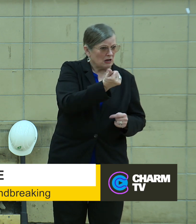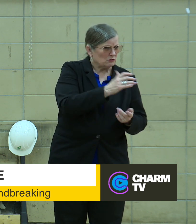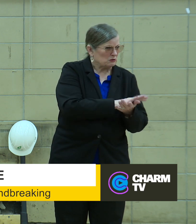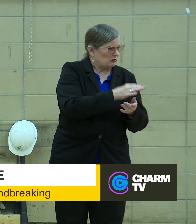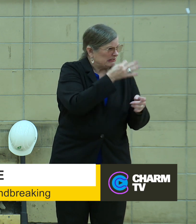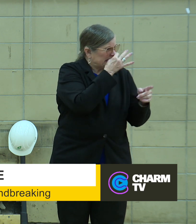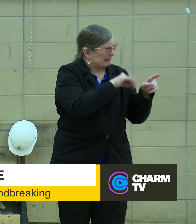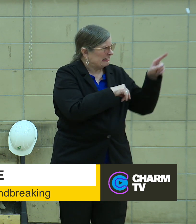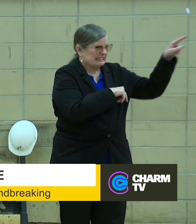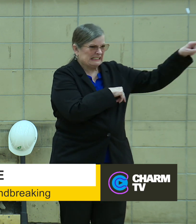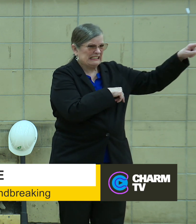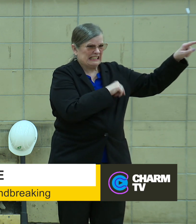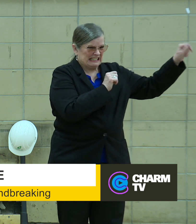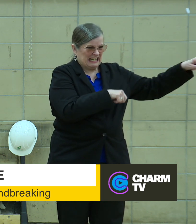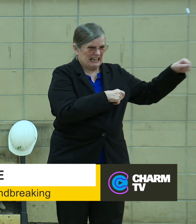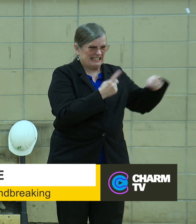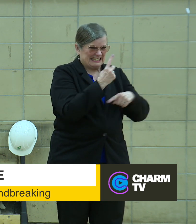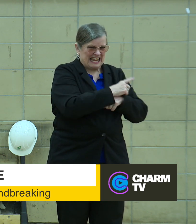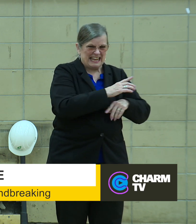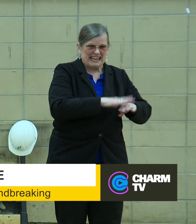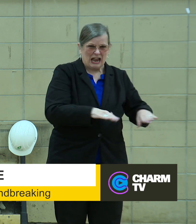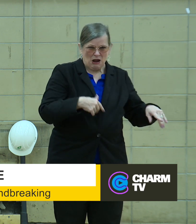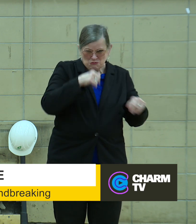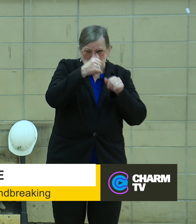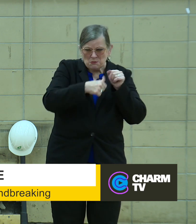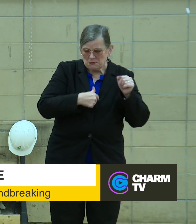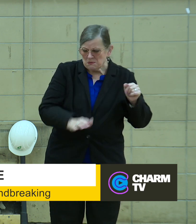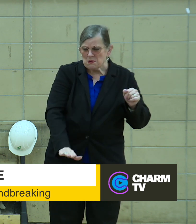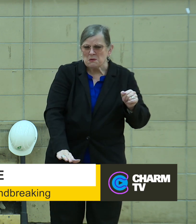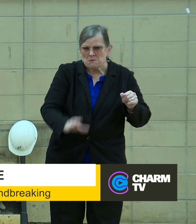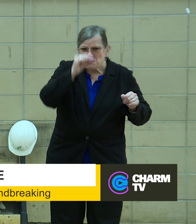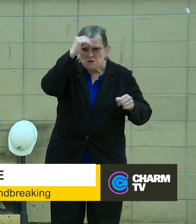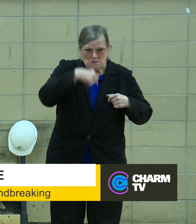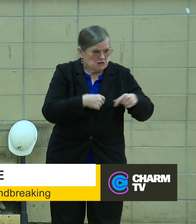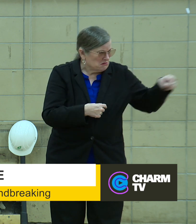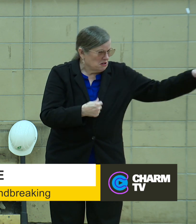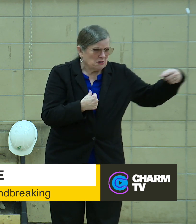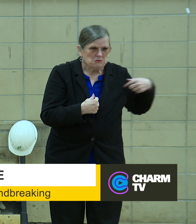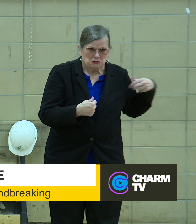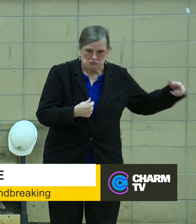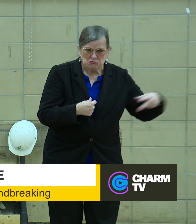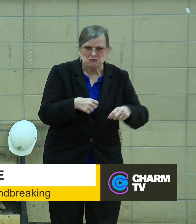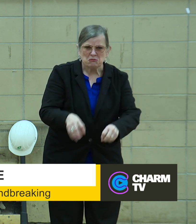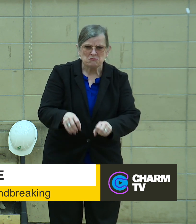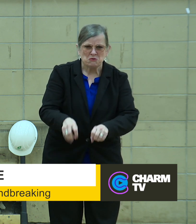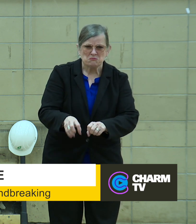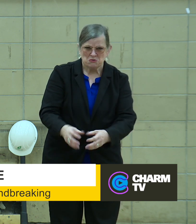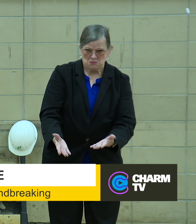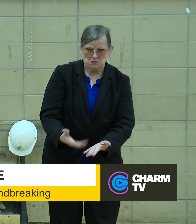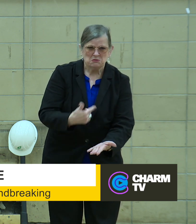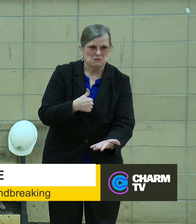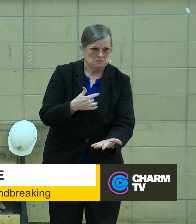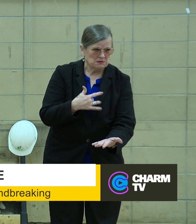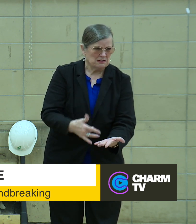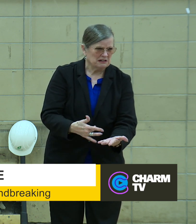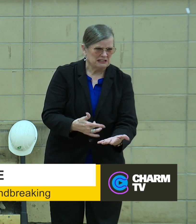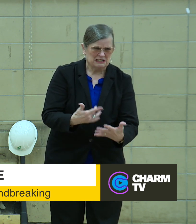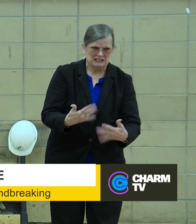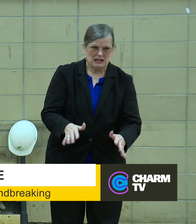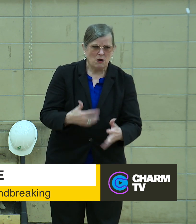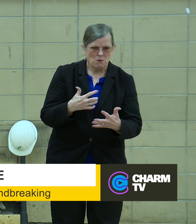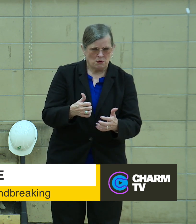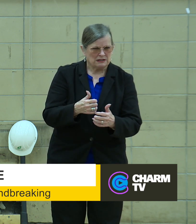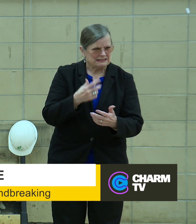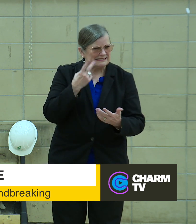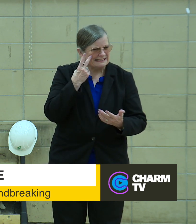My daycare facility would literally drop me off here after school to make sure I'm here. But we're going even above and beyond that, and you'll be seeing that